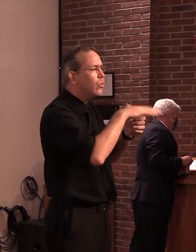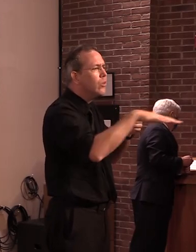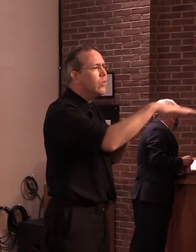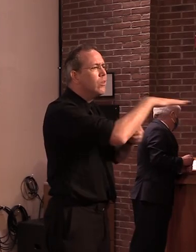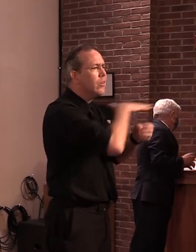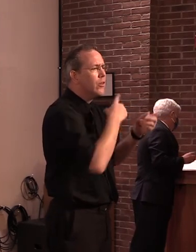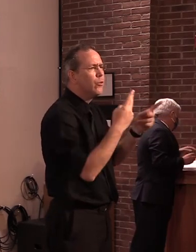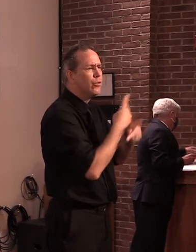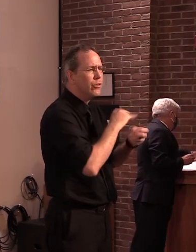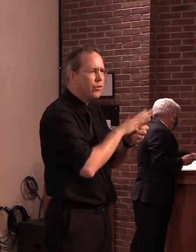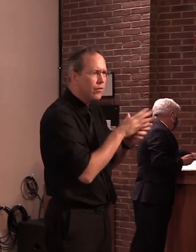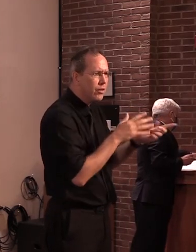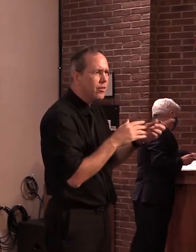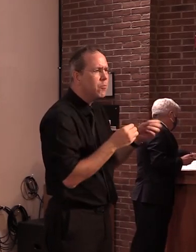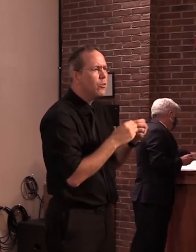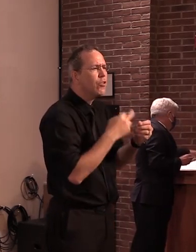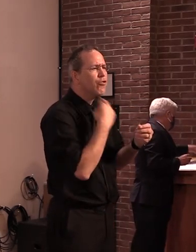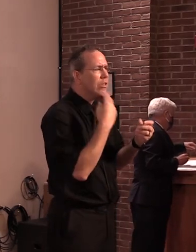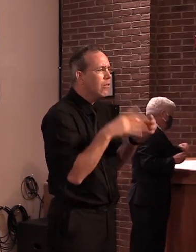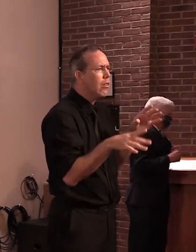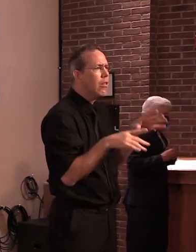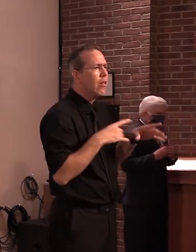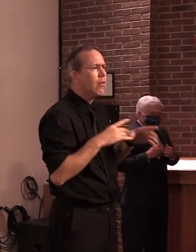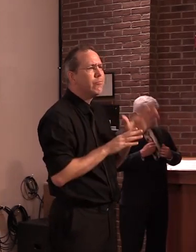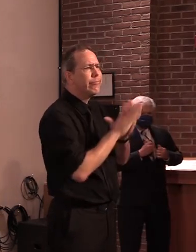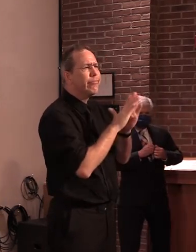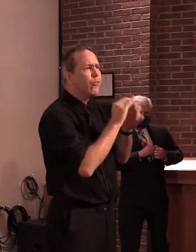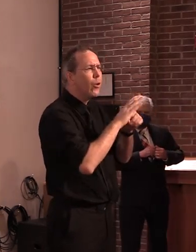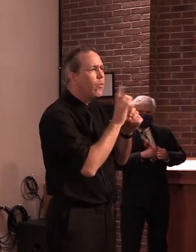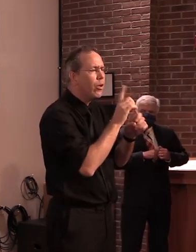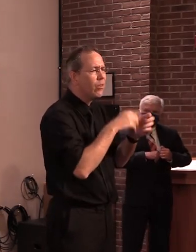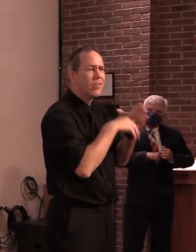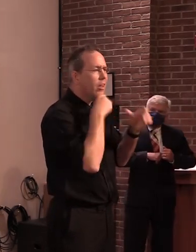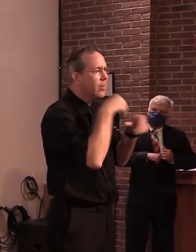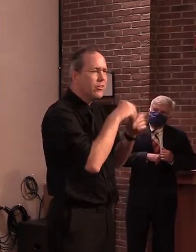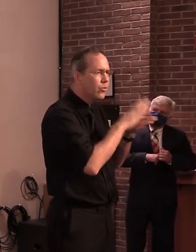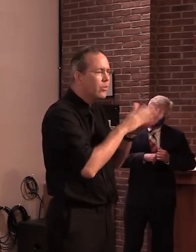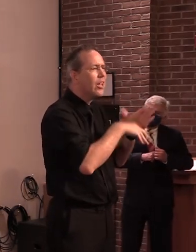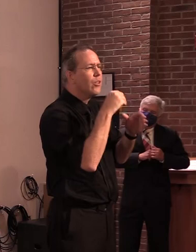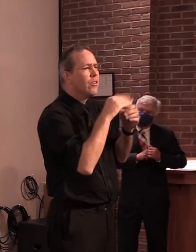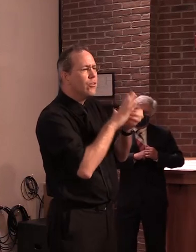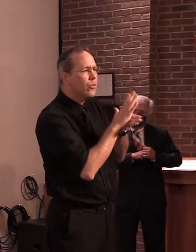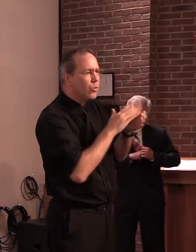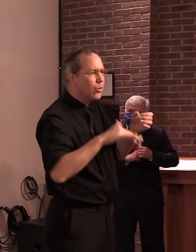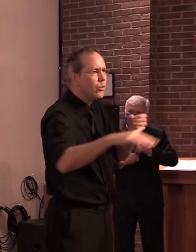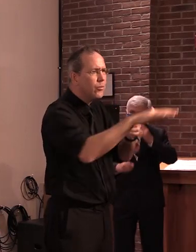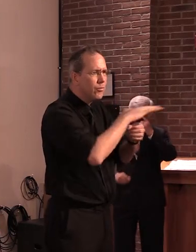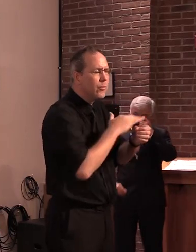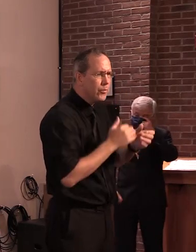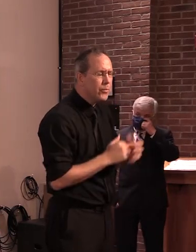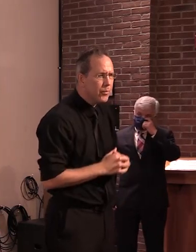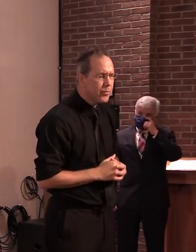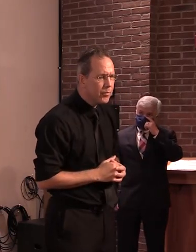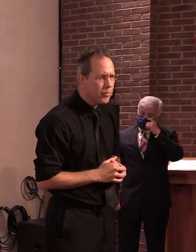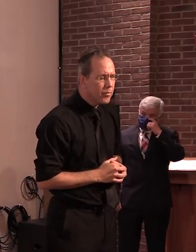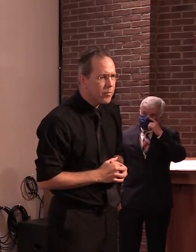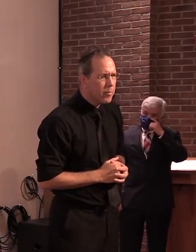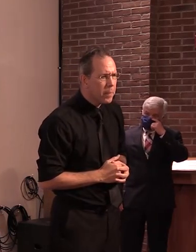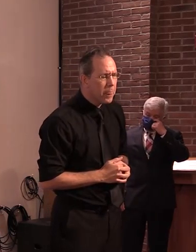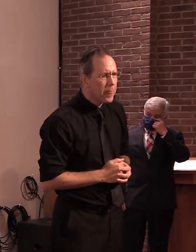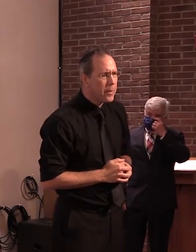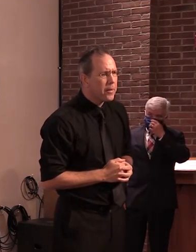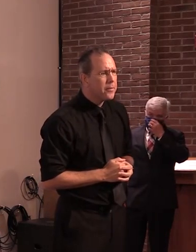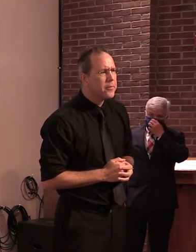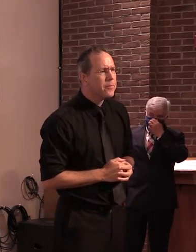and as we progress along, we will develop the U.S. literature as a country, and we will see where there